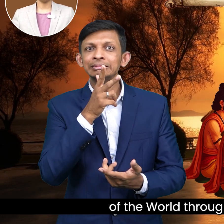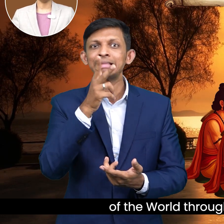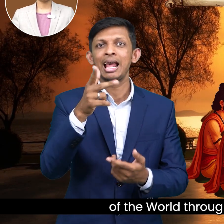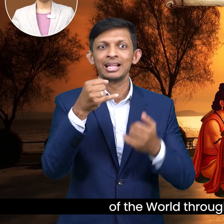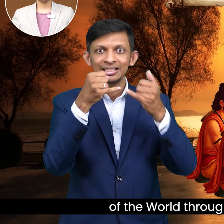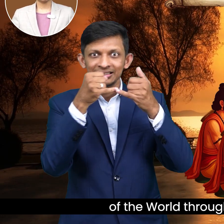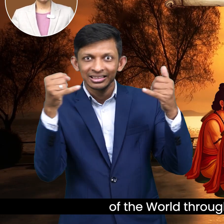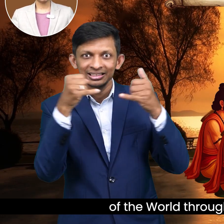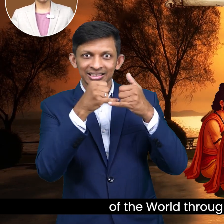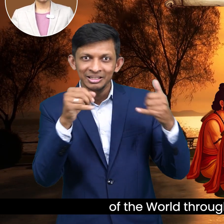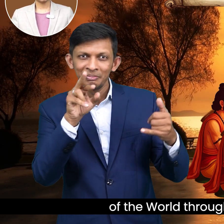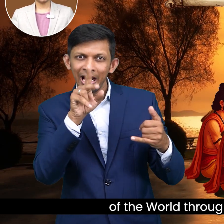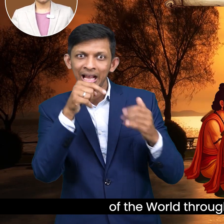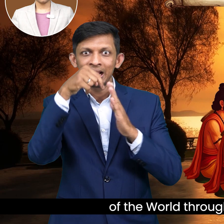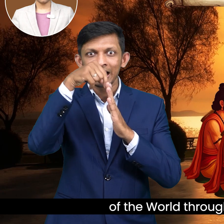and proverbs.